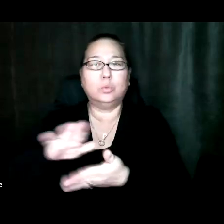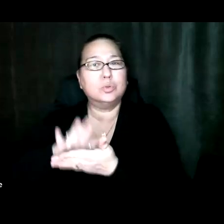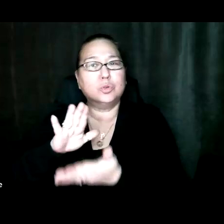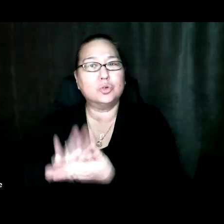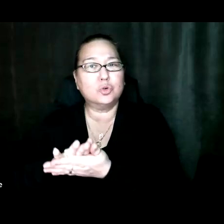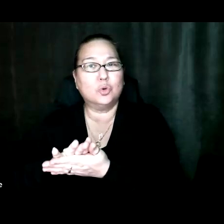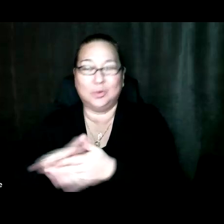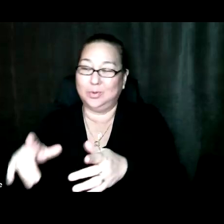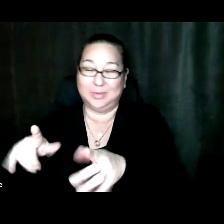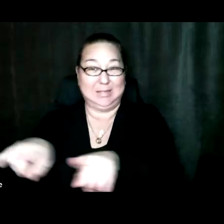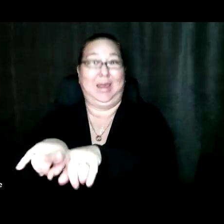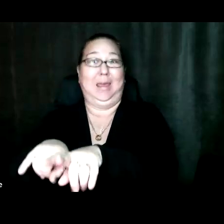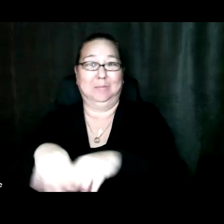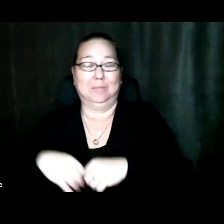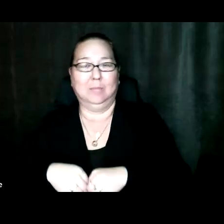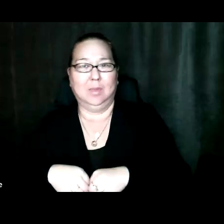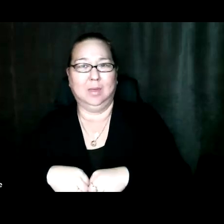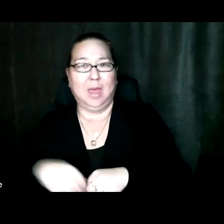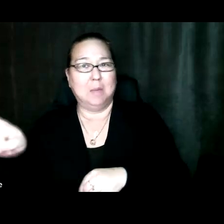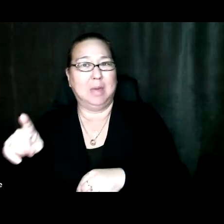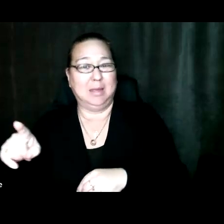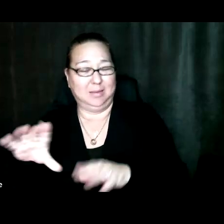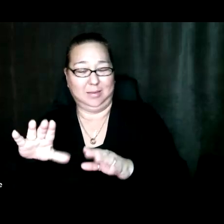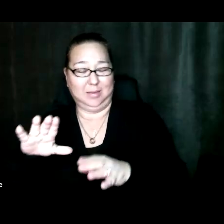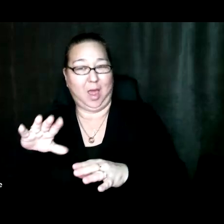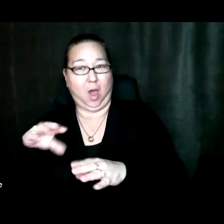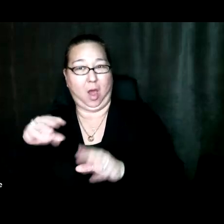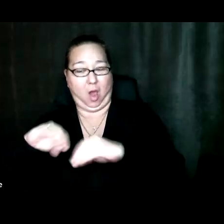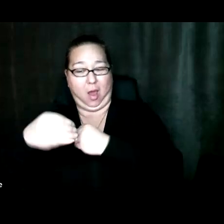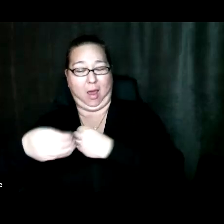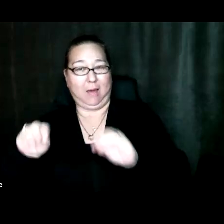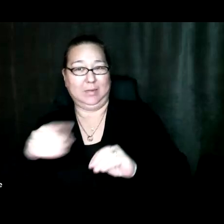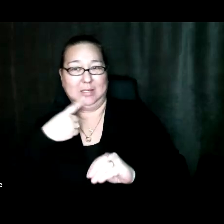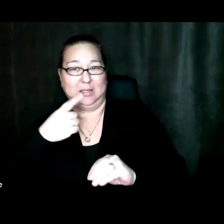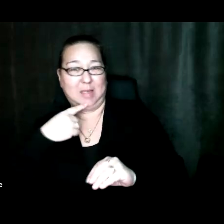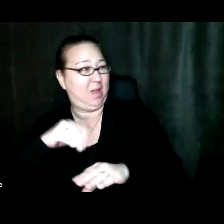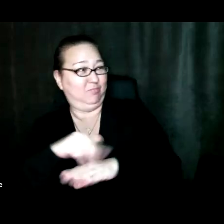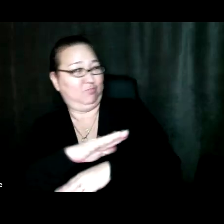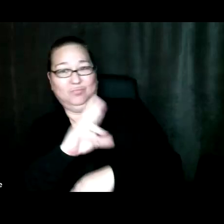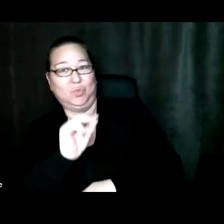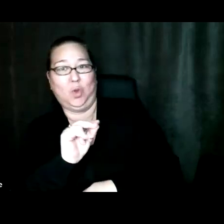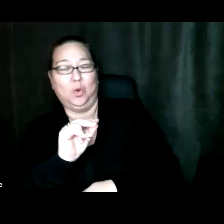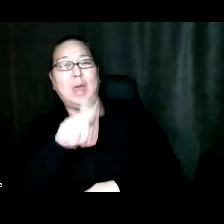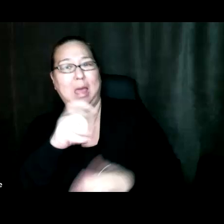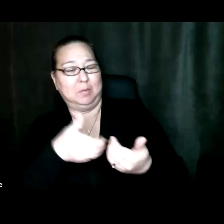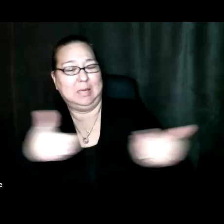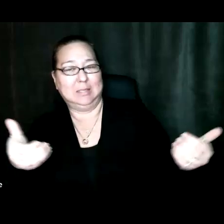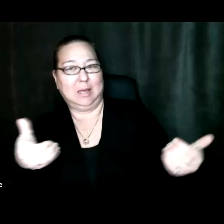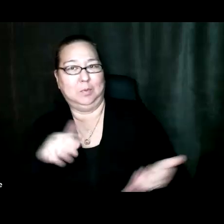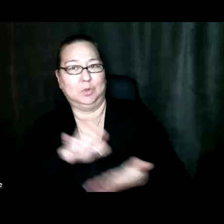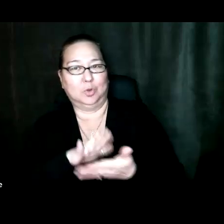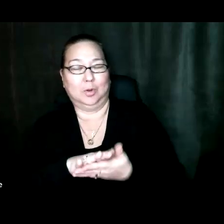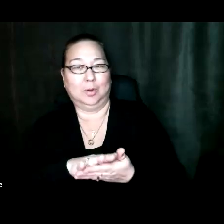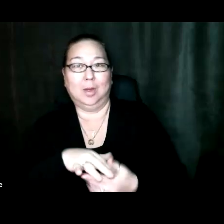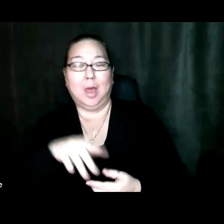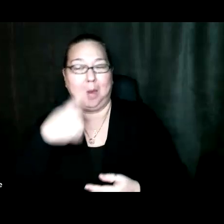central office, who stated there was no space for them and they had to choose to enroll at a separate school. However, this information was not true.